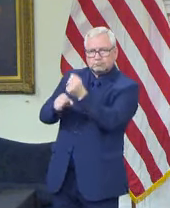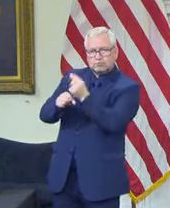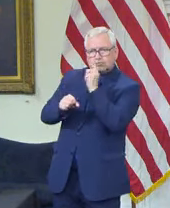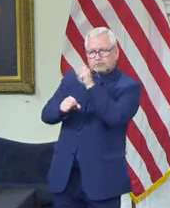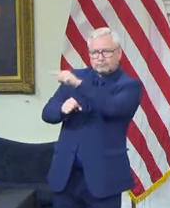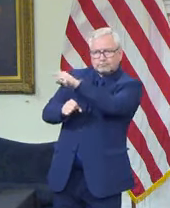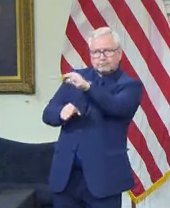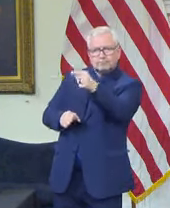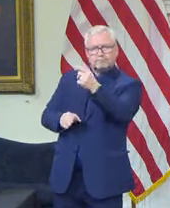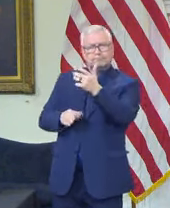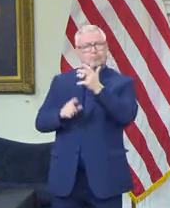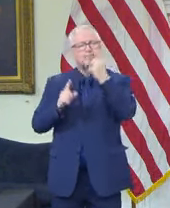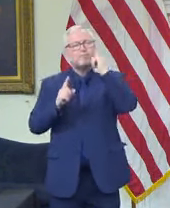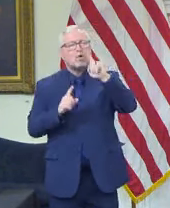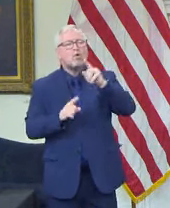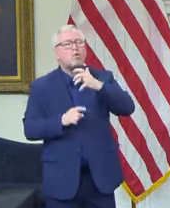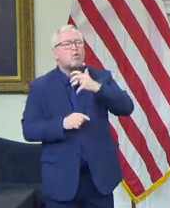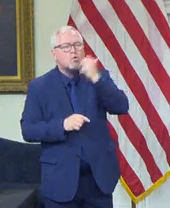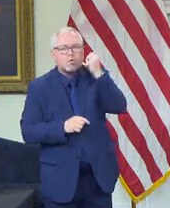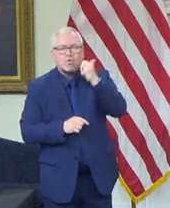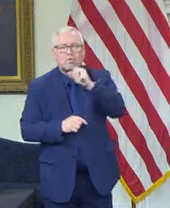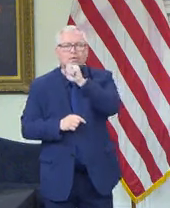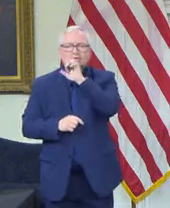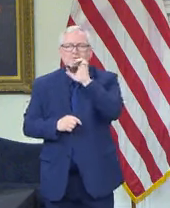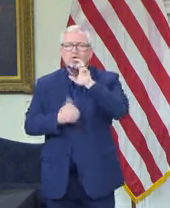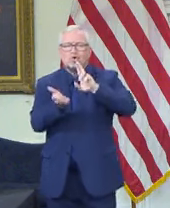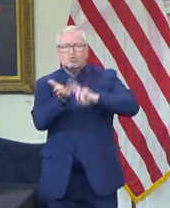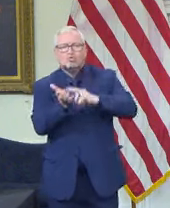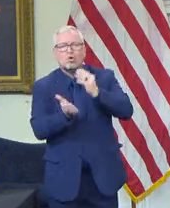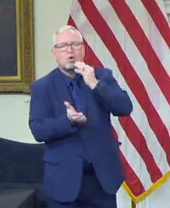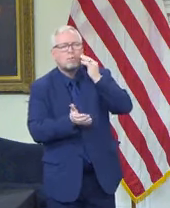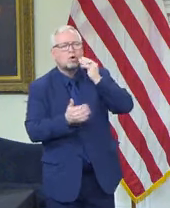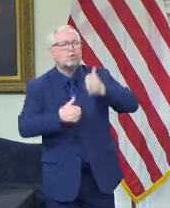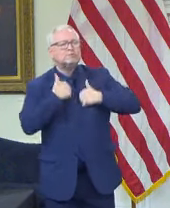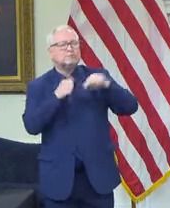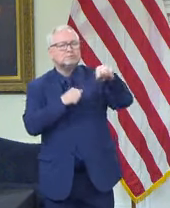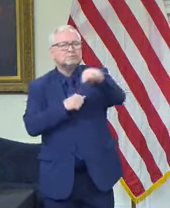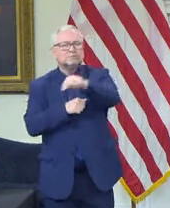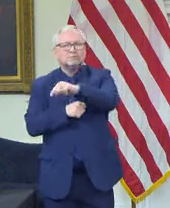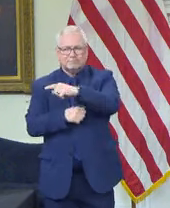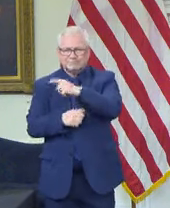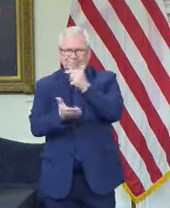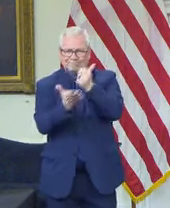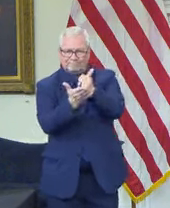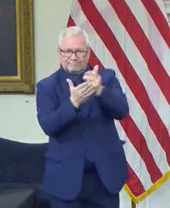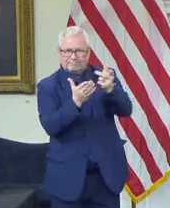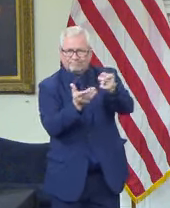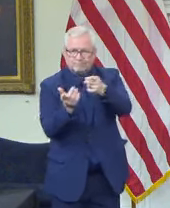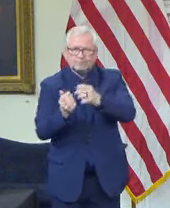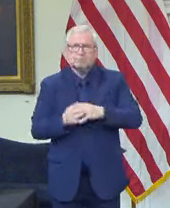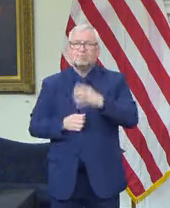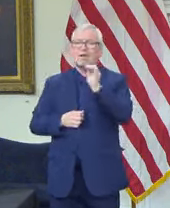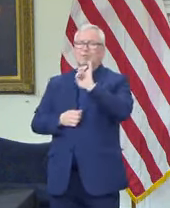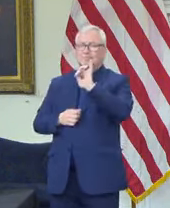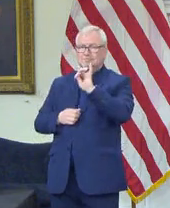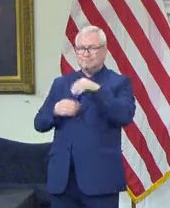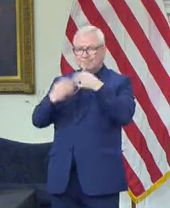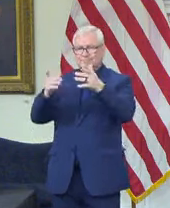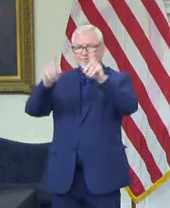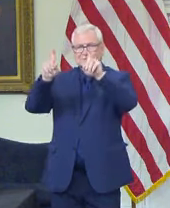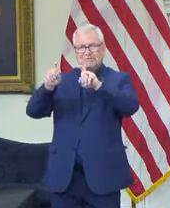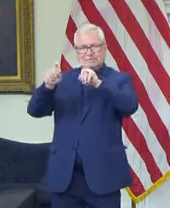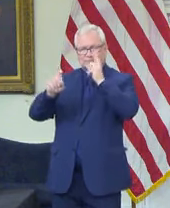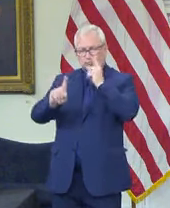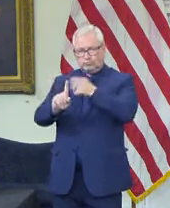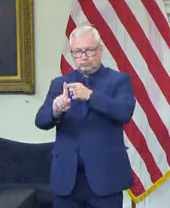nursing home staff, volunteers, and visitors. In August, we launched an antibody testing program in our